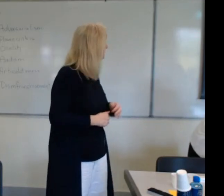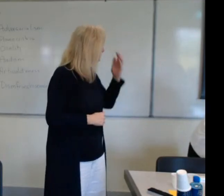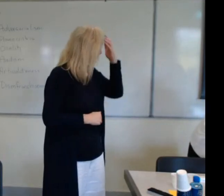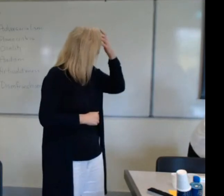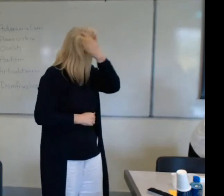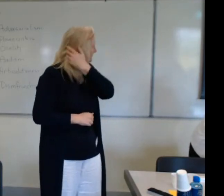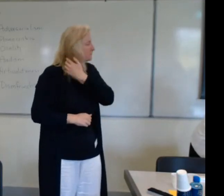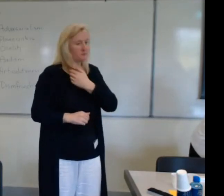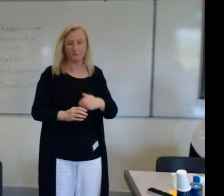so